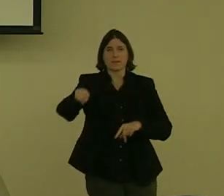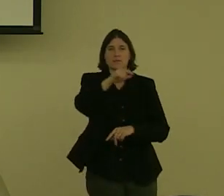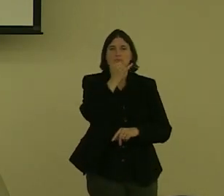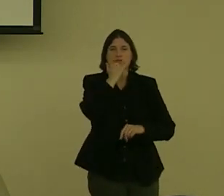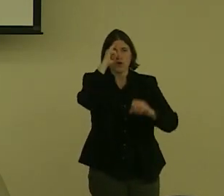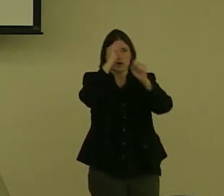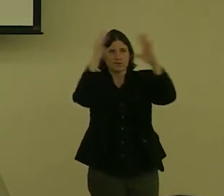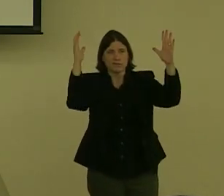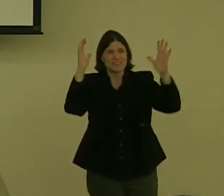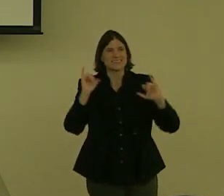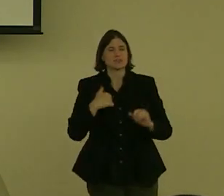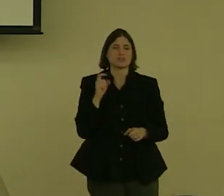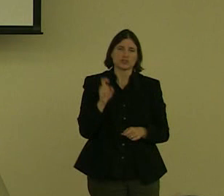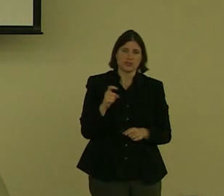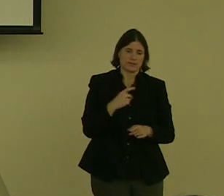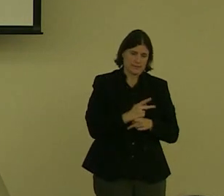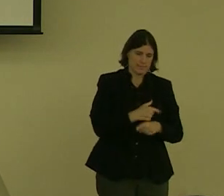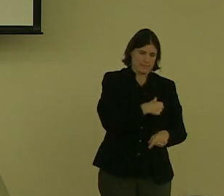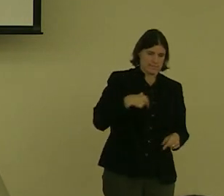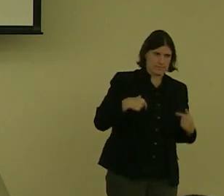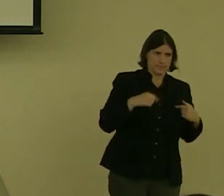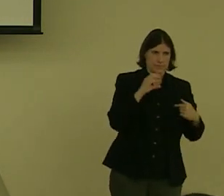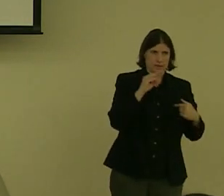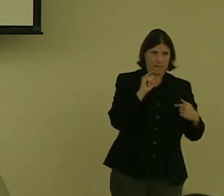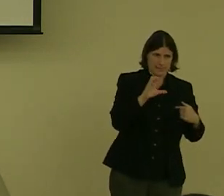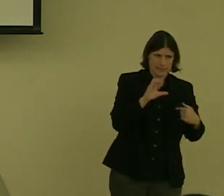for what we're talking about.